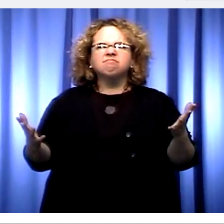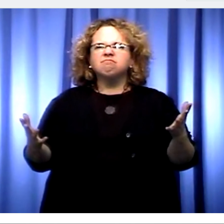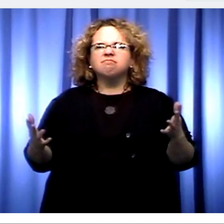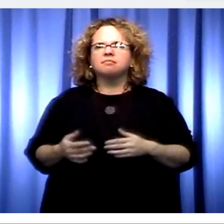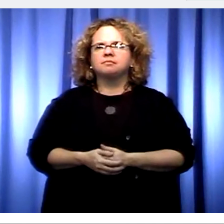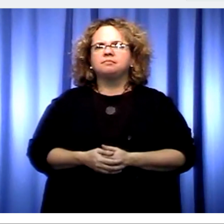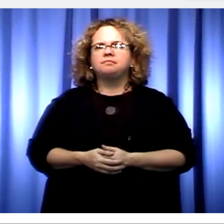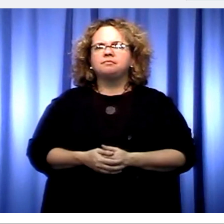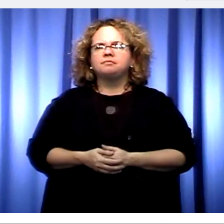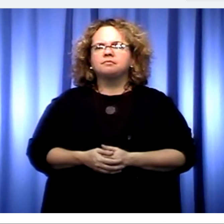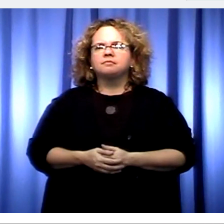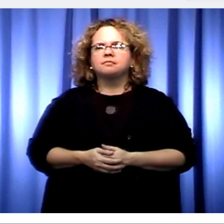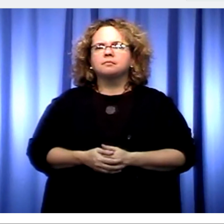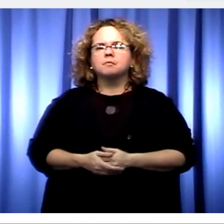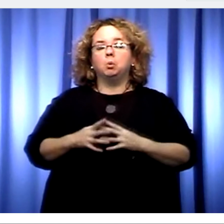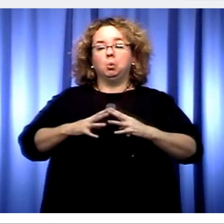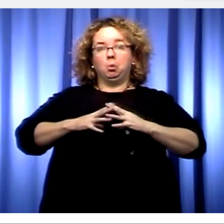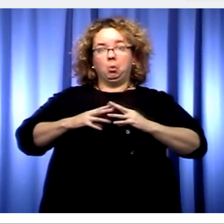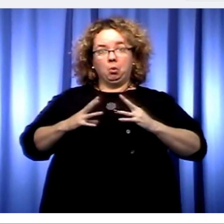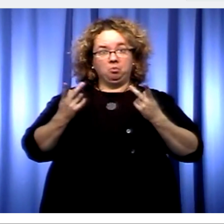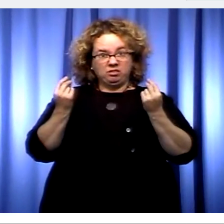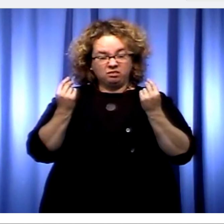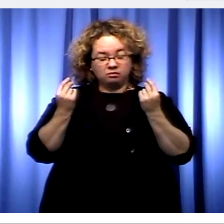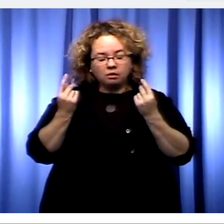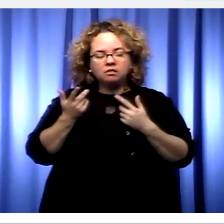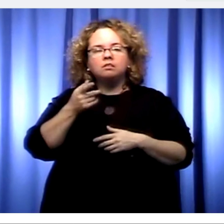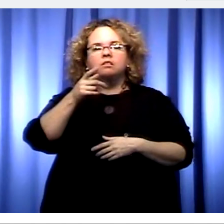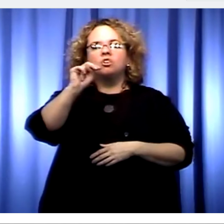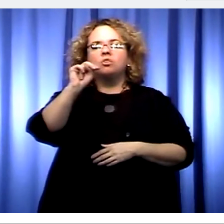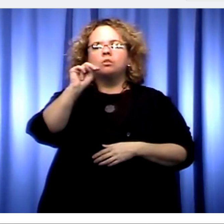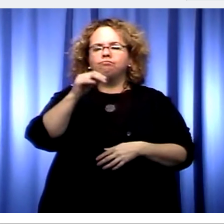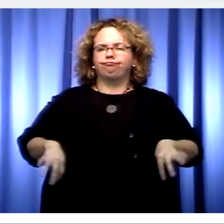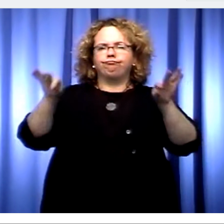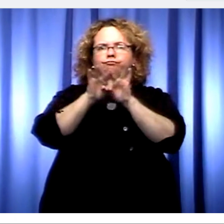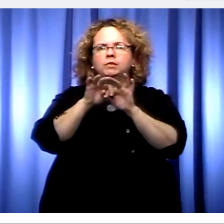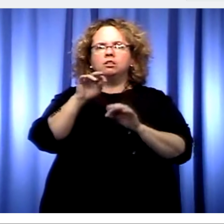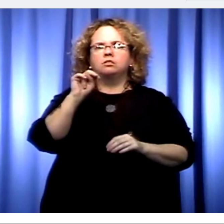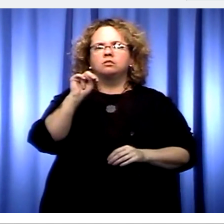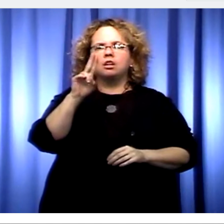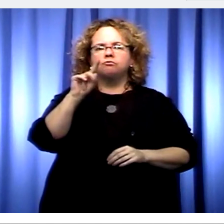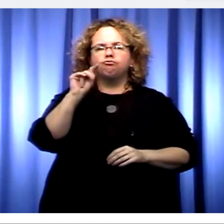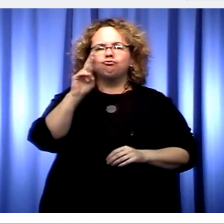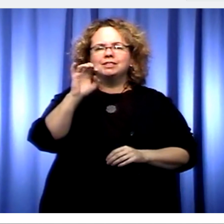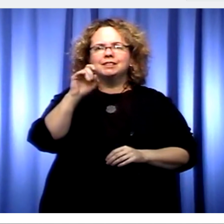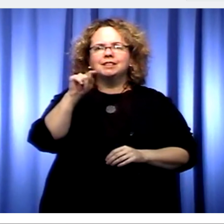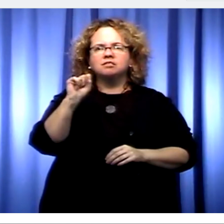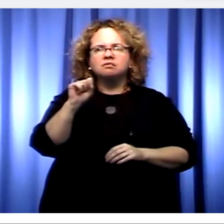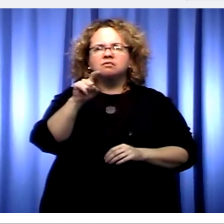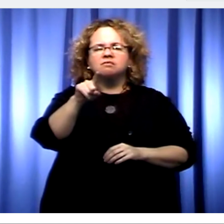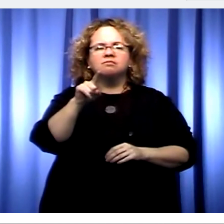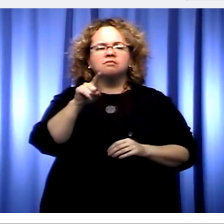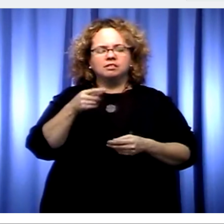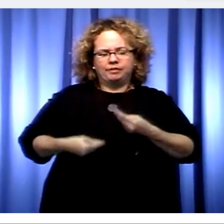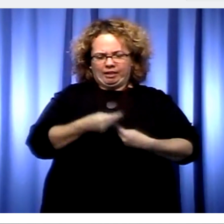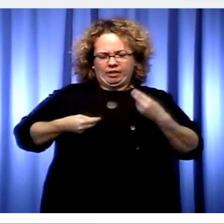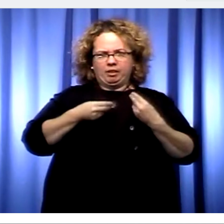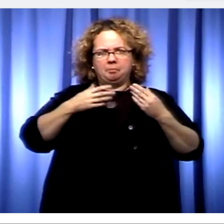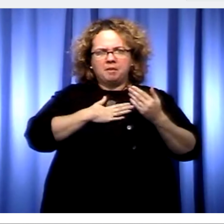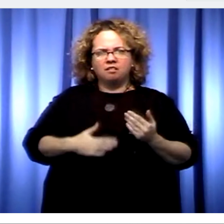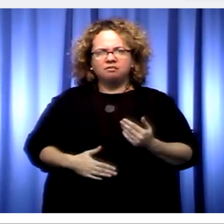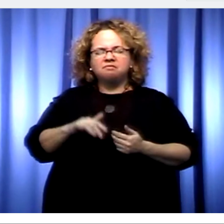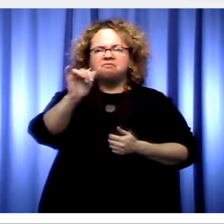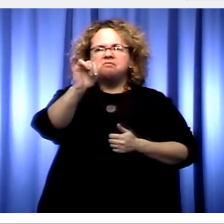The food doesn't just go through your body extremely quickly and you poop it out, but it needs to absorb the different nutrients that your